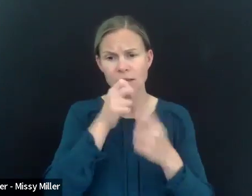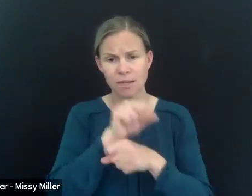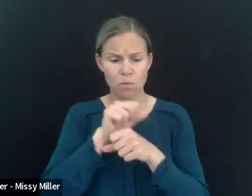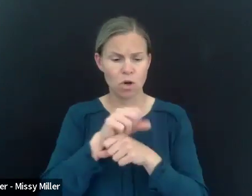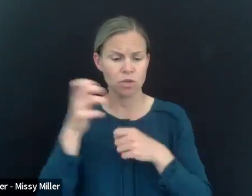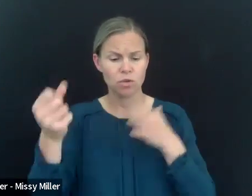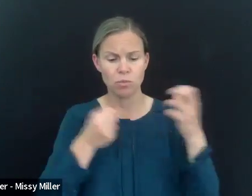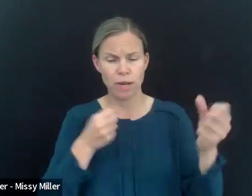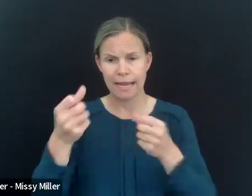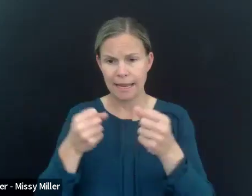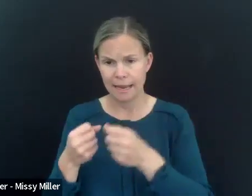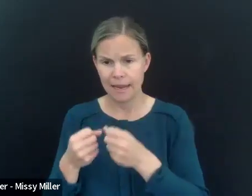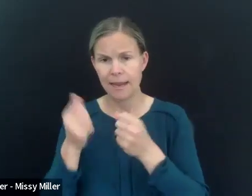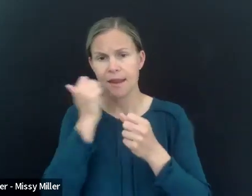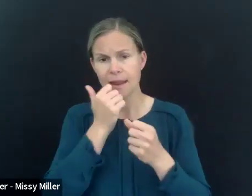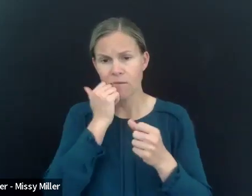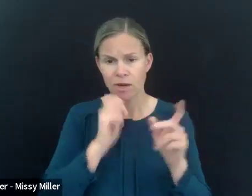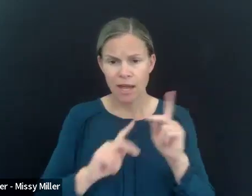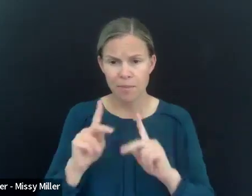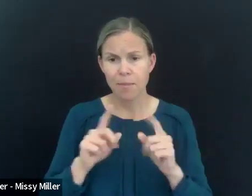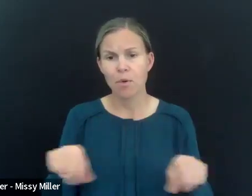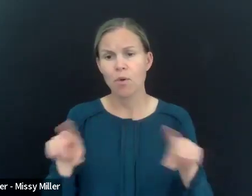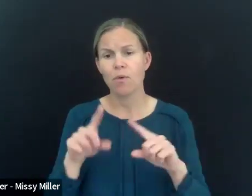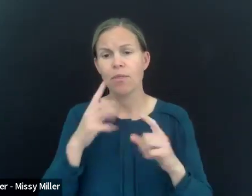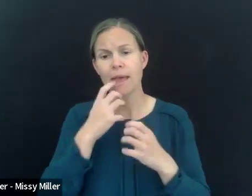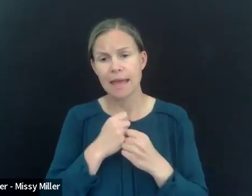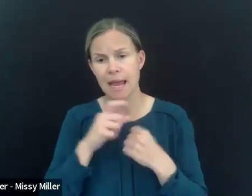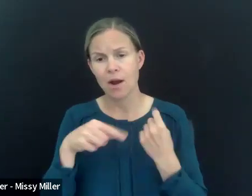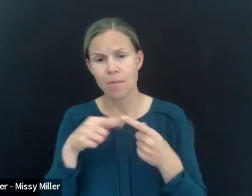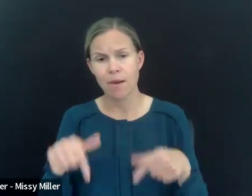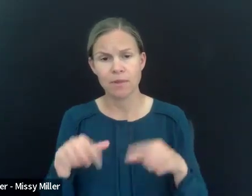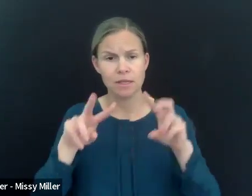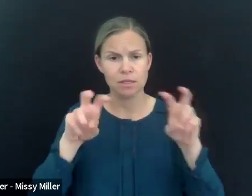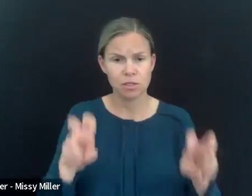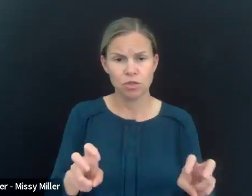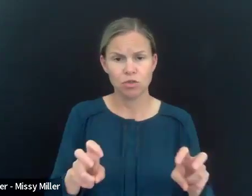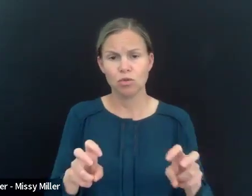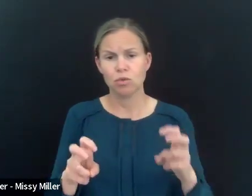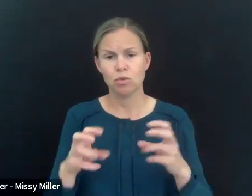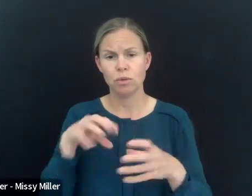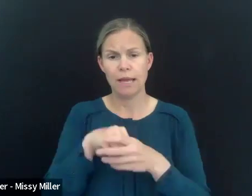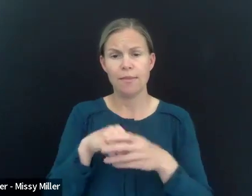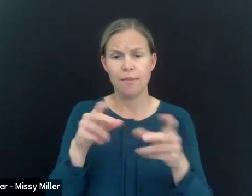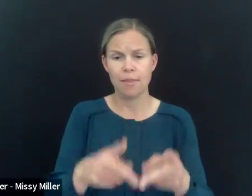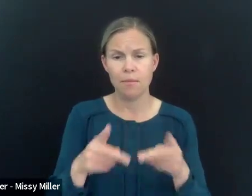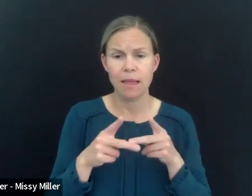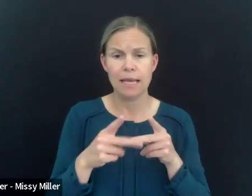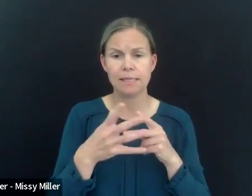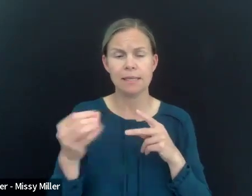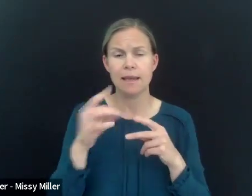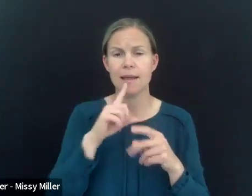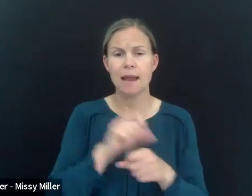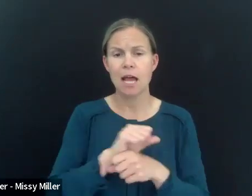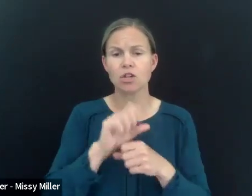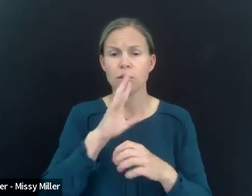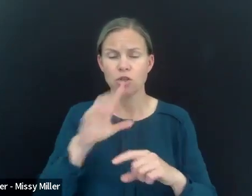people, families, and folks who care about these issues and bringing them in the space and talking about